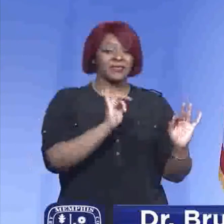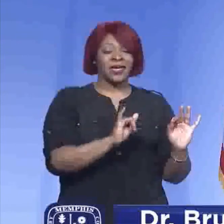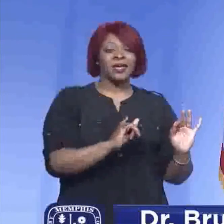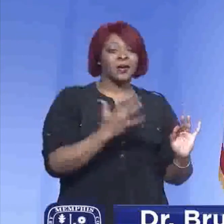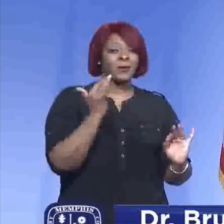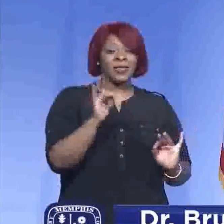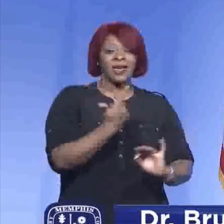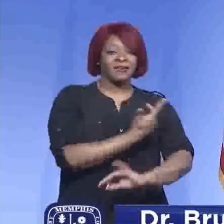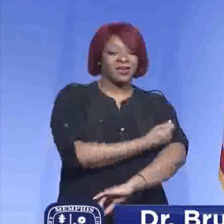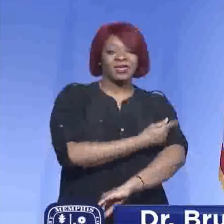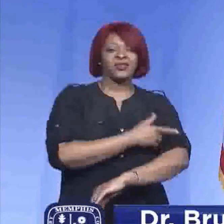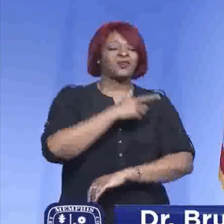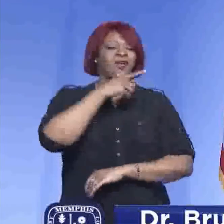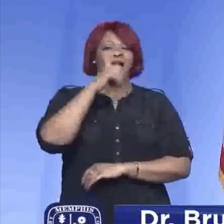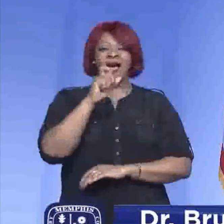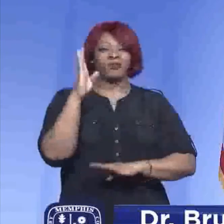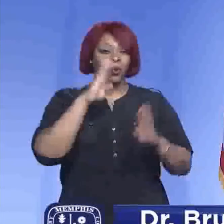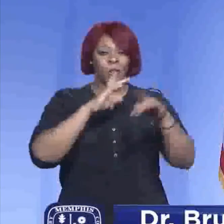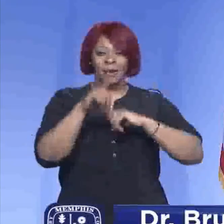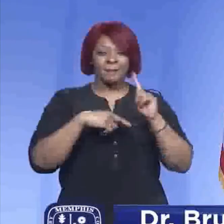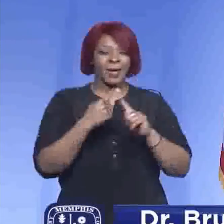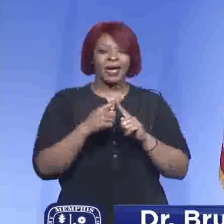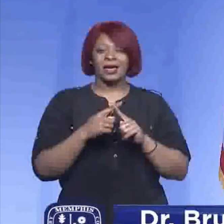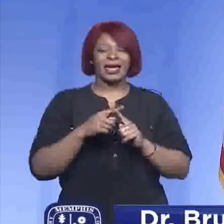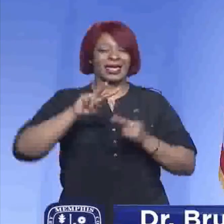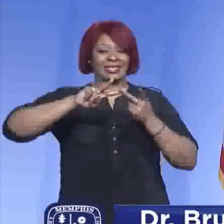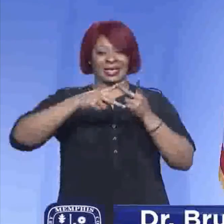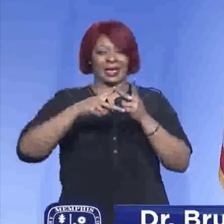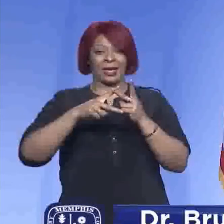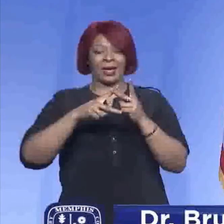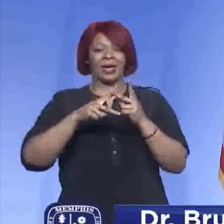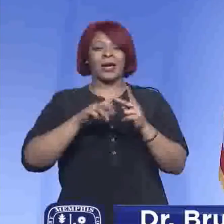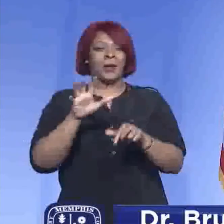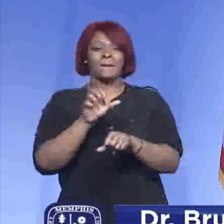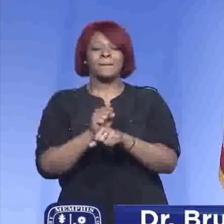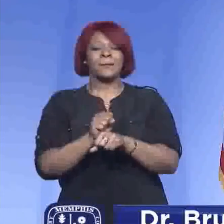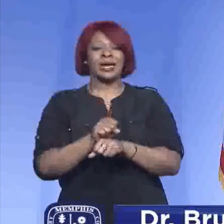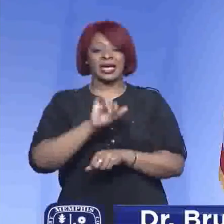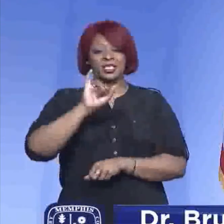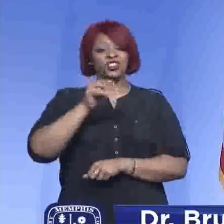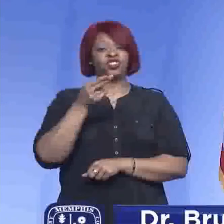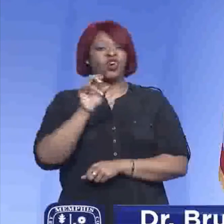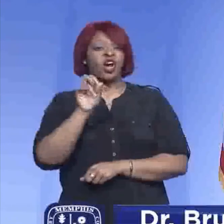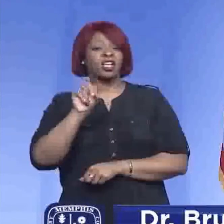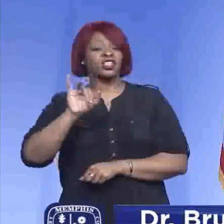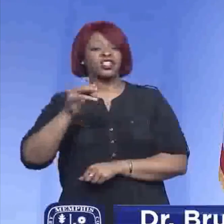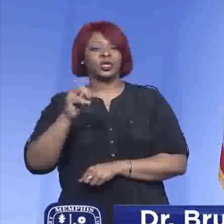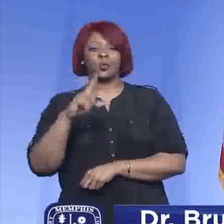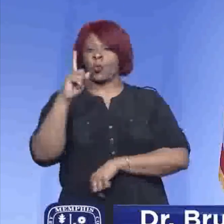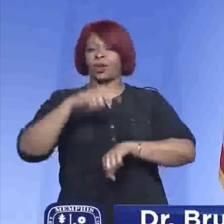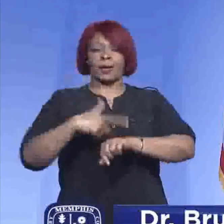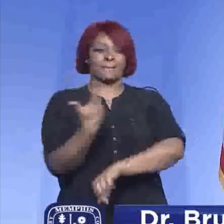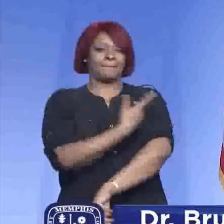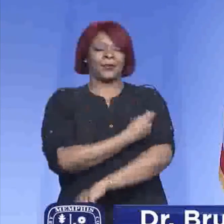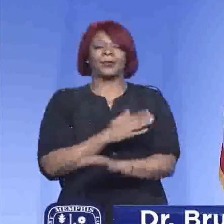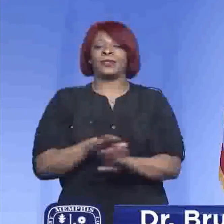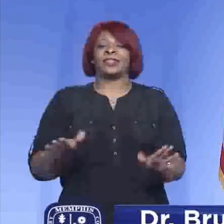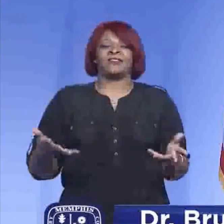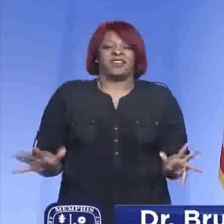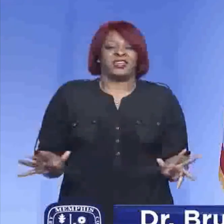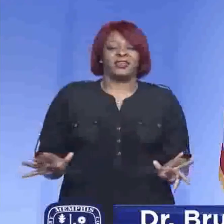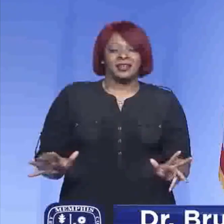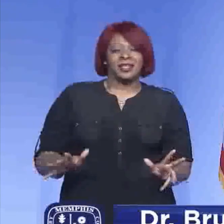is that you don't have to worry about a second appointment. It's one shot and that's it. And this